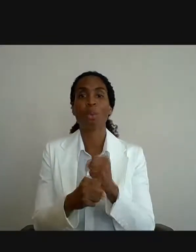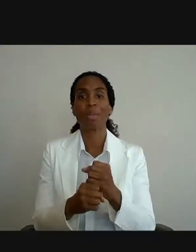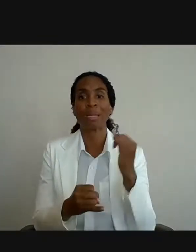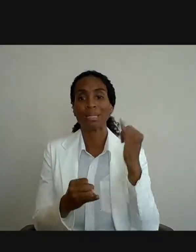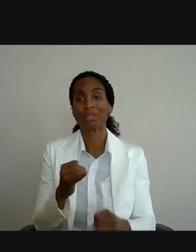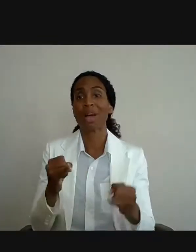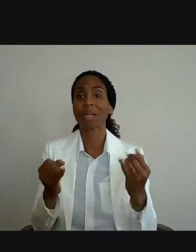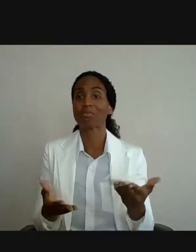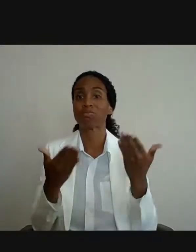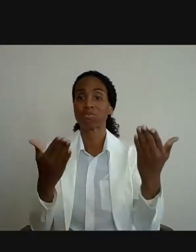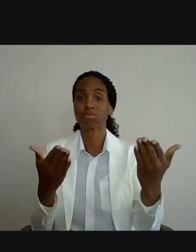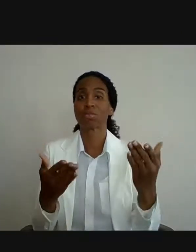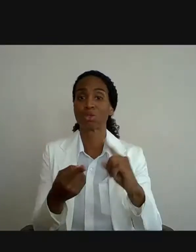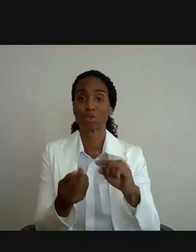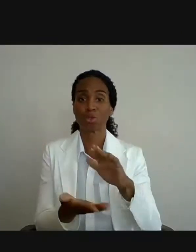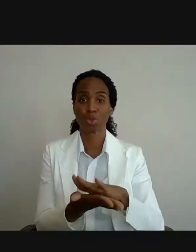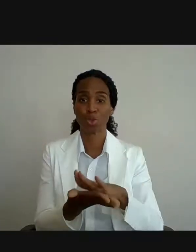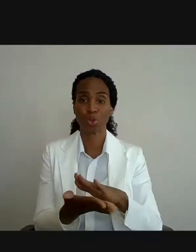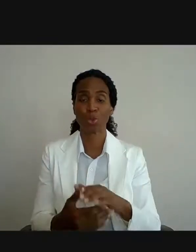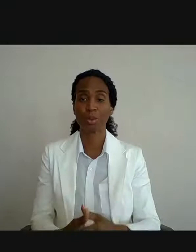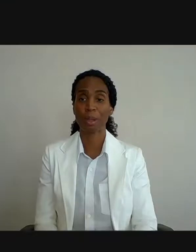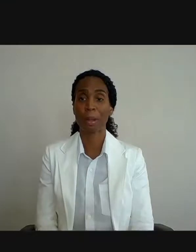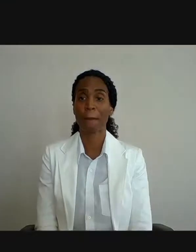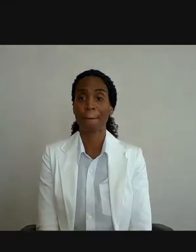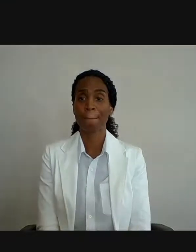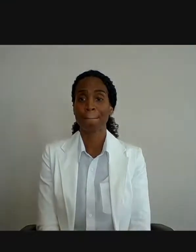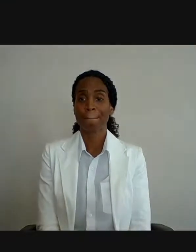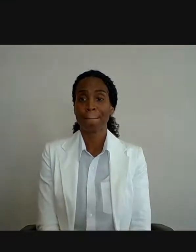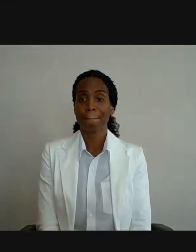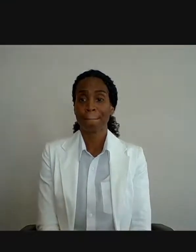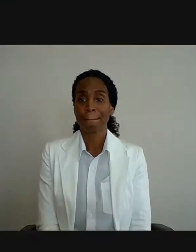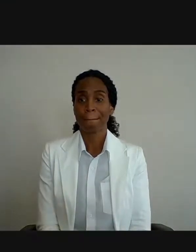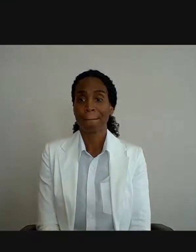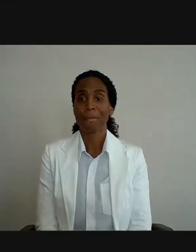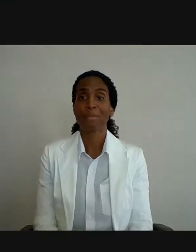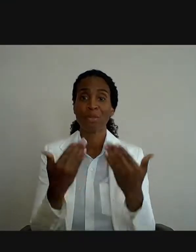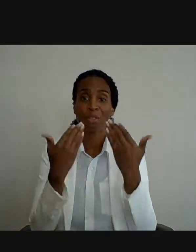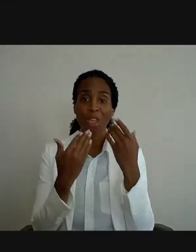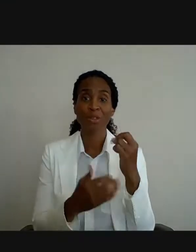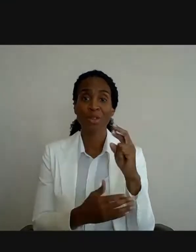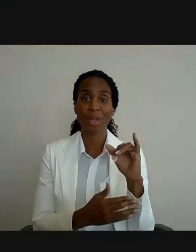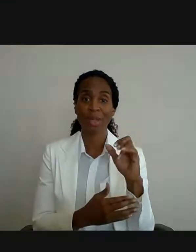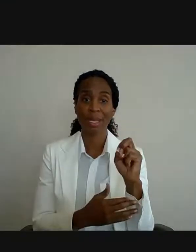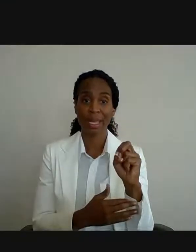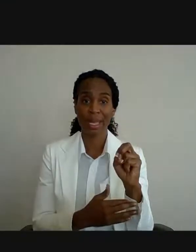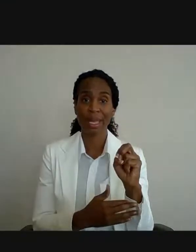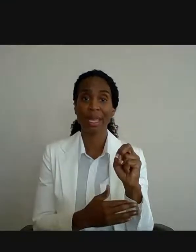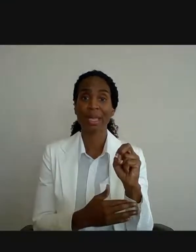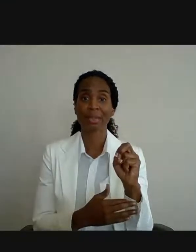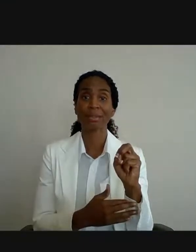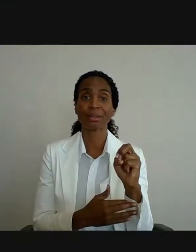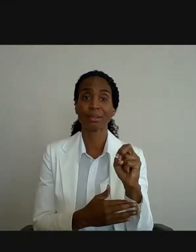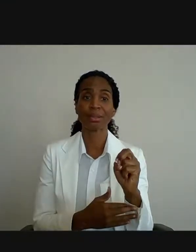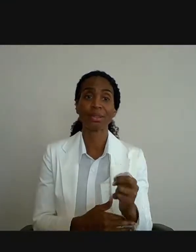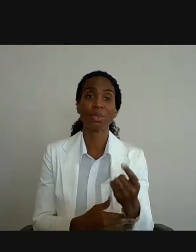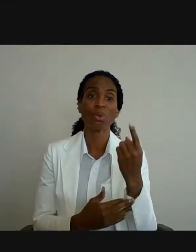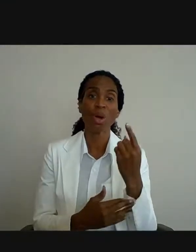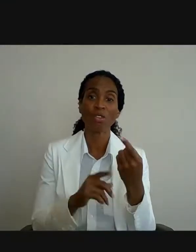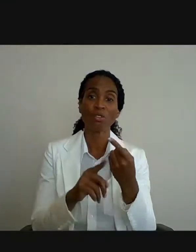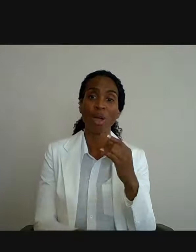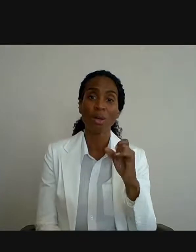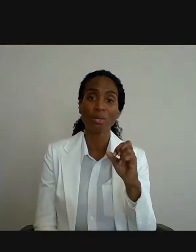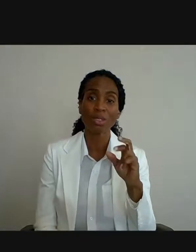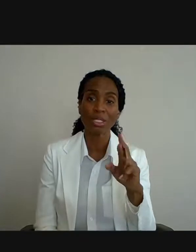recommendation to the schools. Right. Thank you, Dr. Caine, and thank you, Carson. And we've got one from Sierra Hignite, Wish